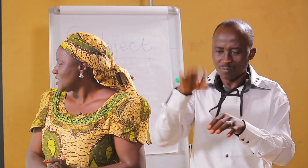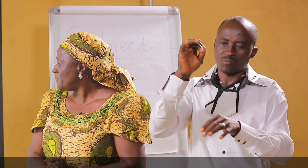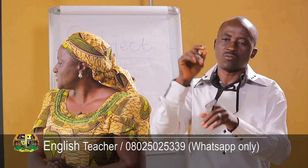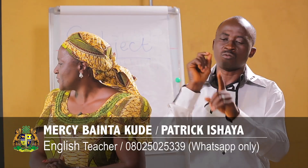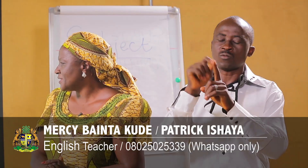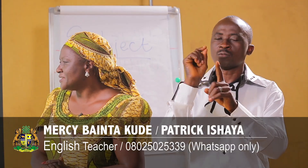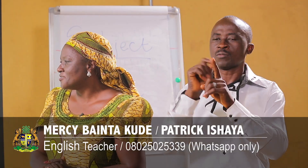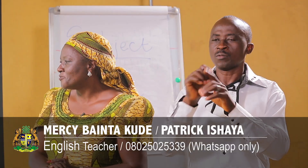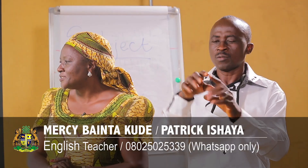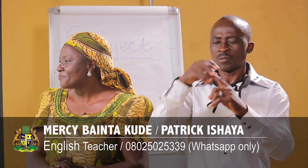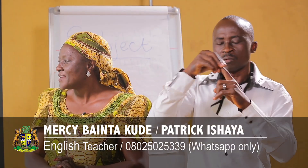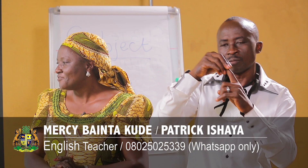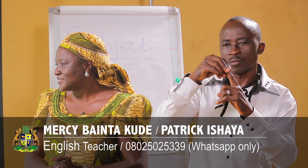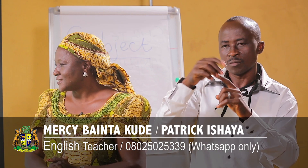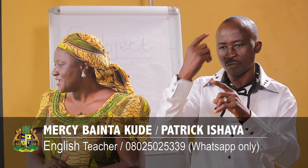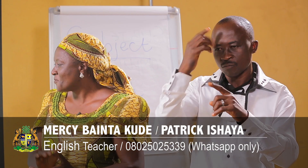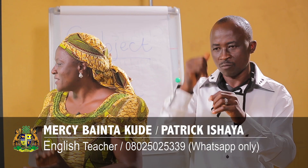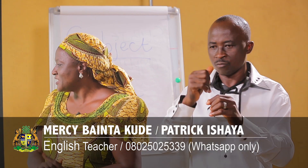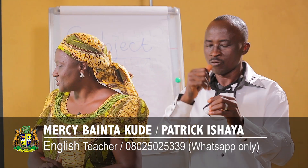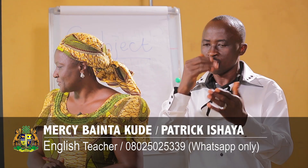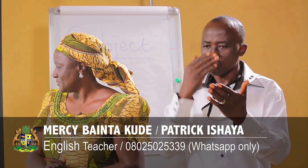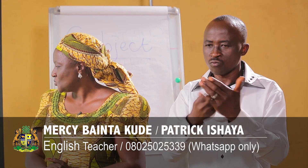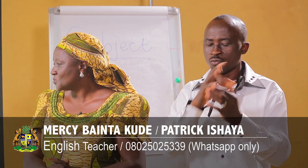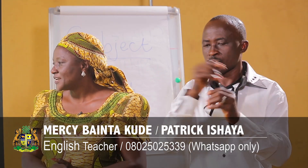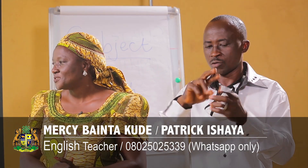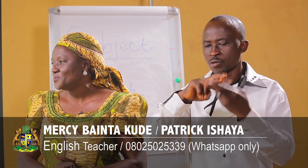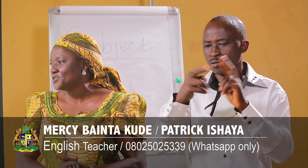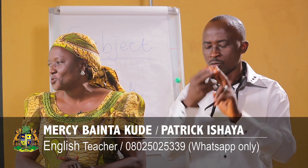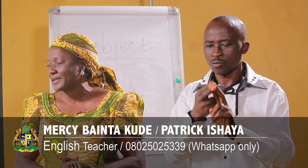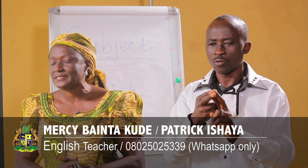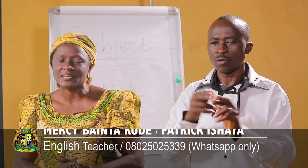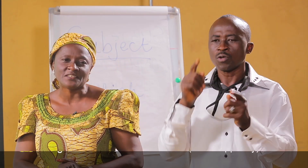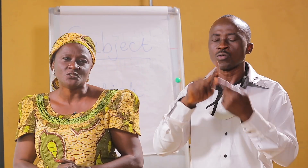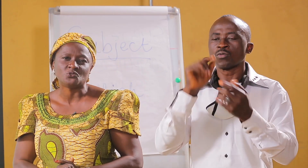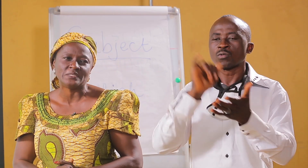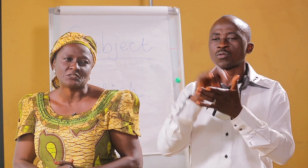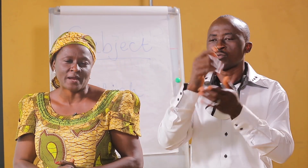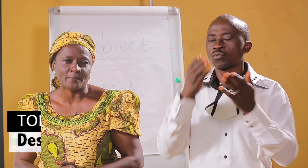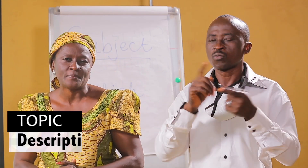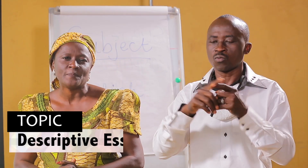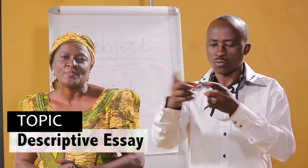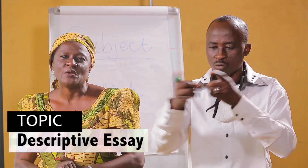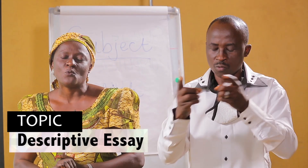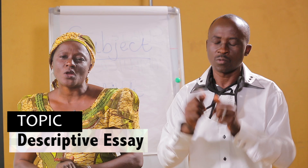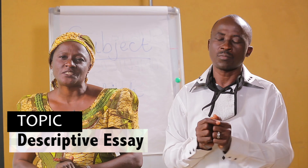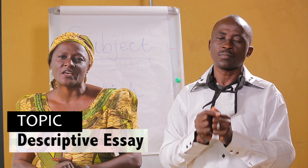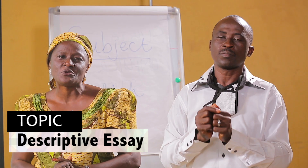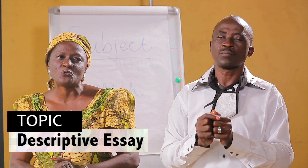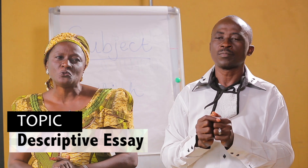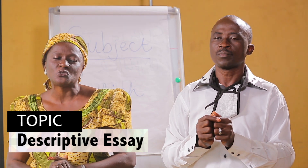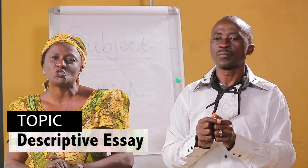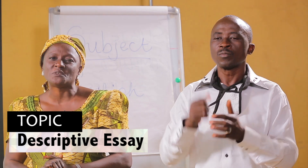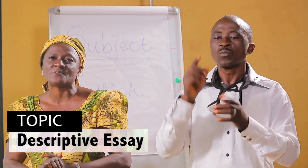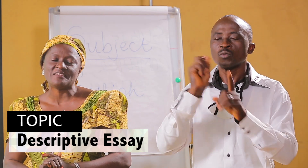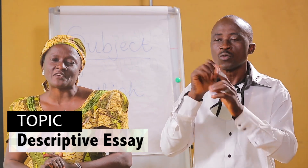words, particularly for their relevancy in relation to that which you are intending to describe. Words that